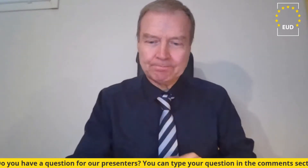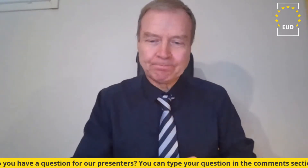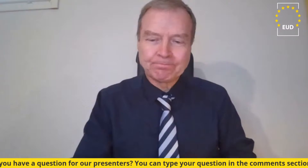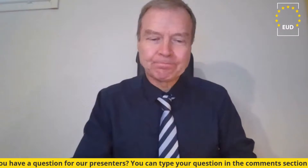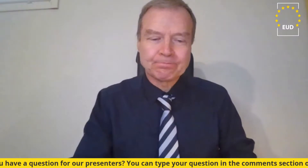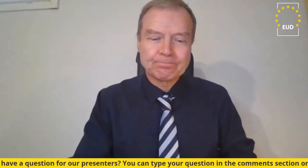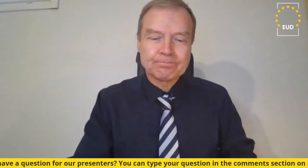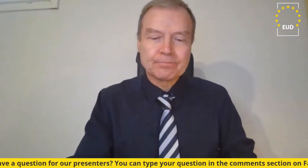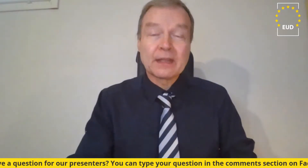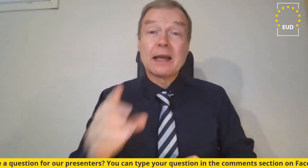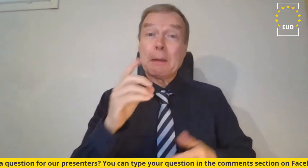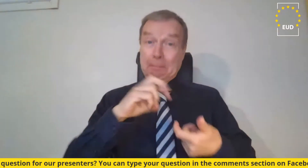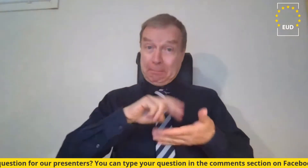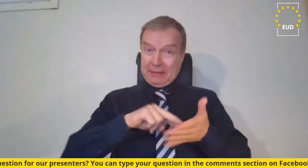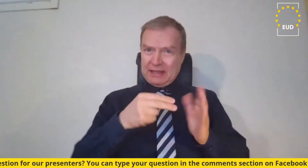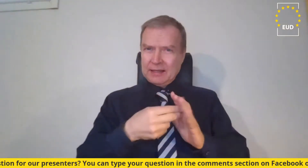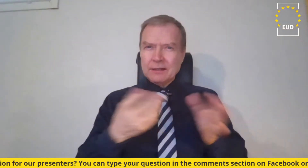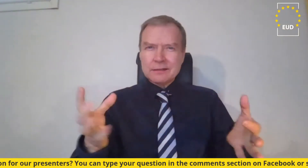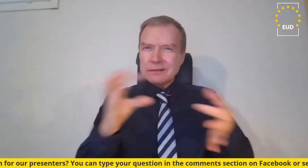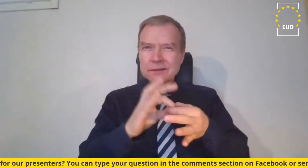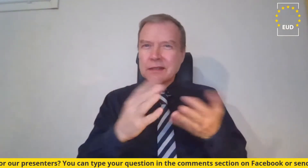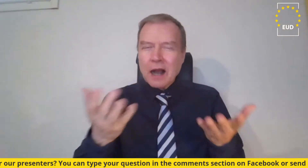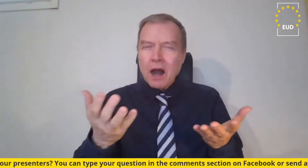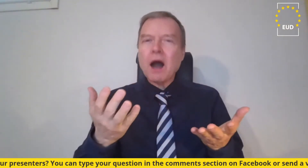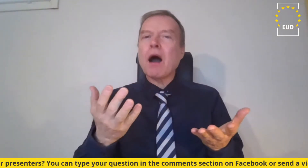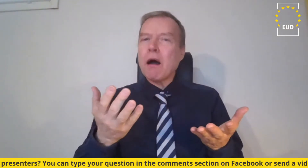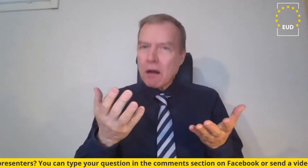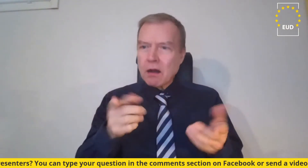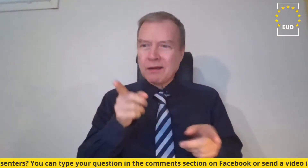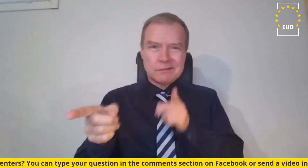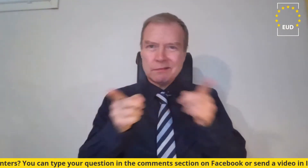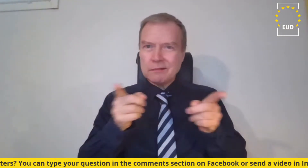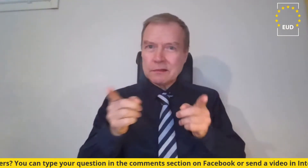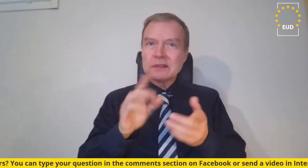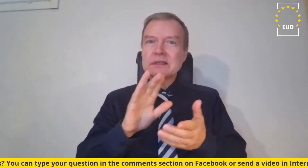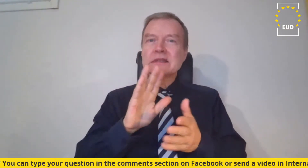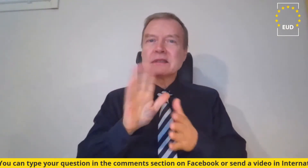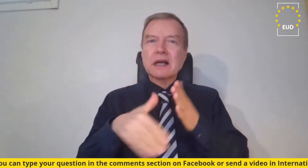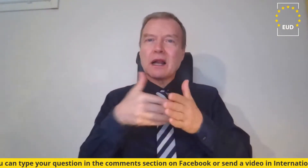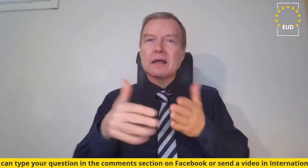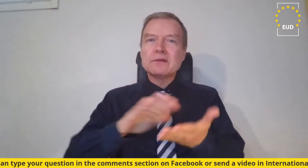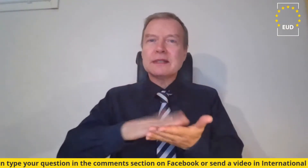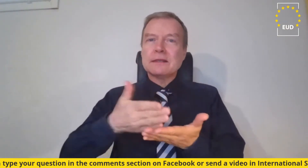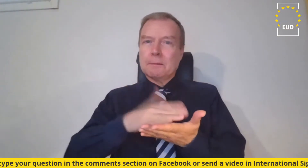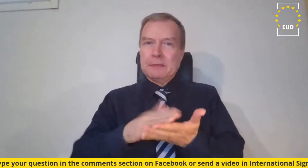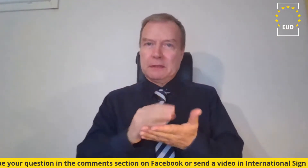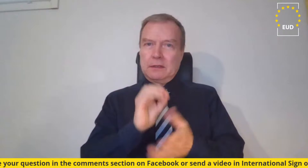have to guarantee that services like Netflix become gradually increasingly